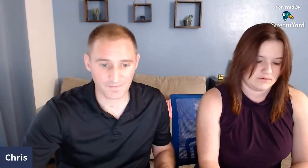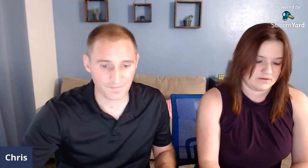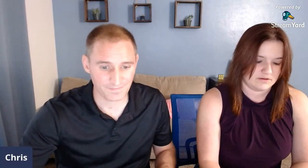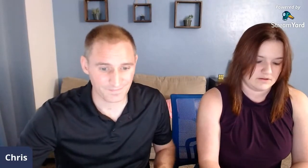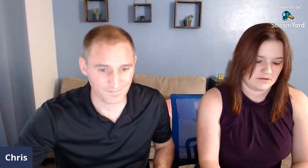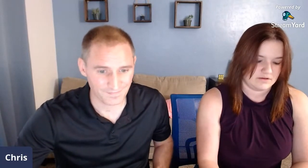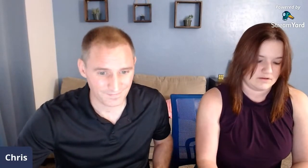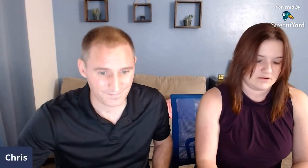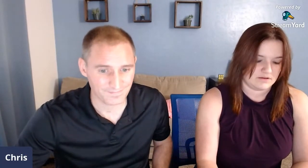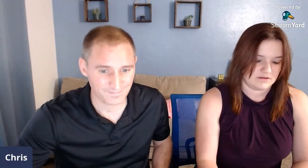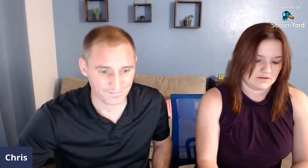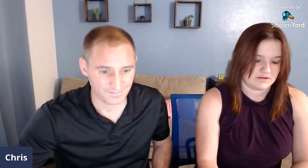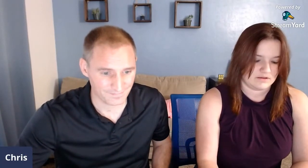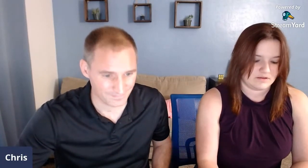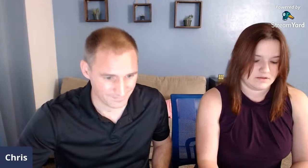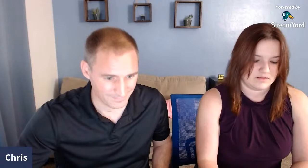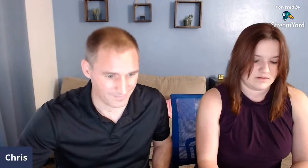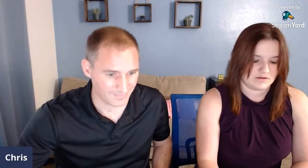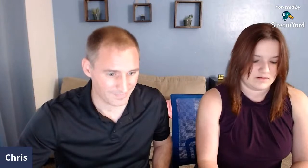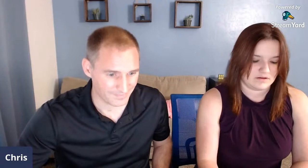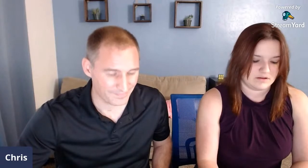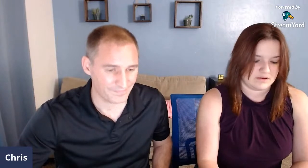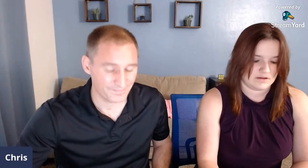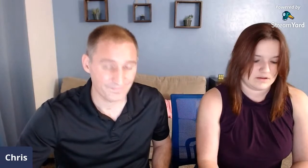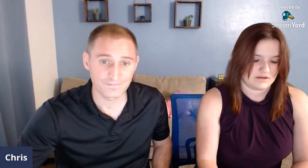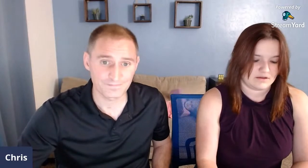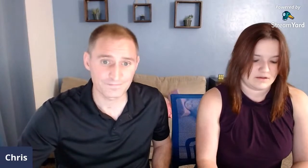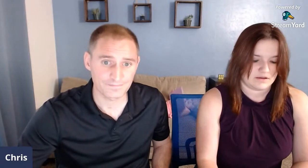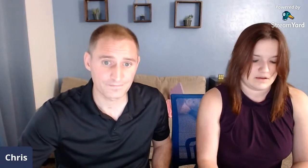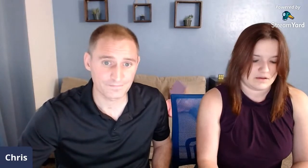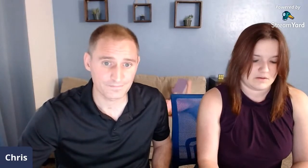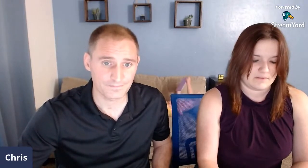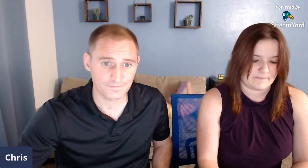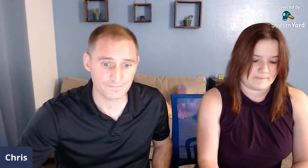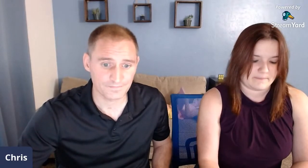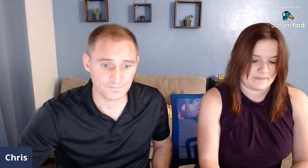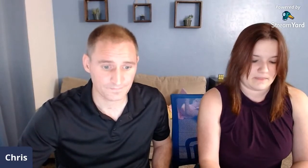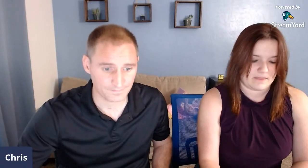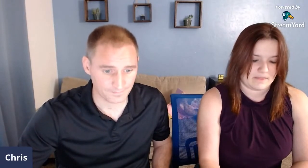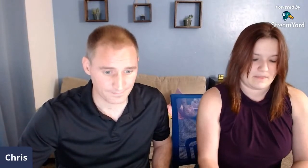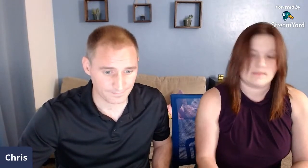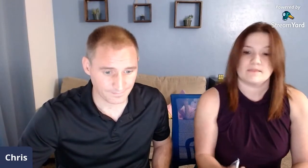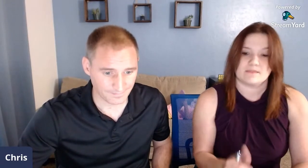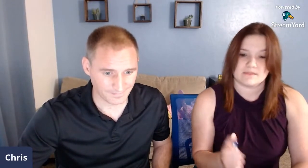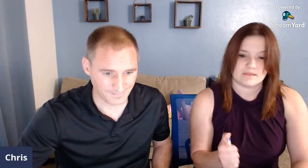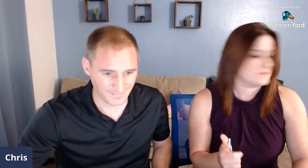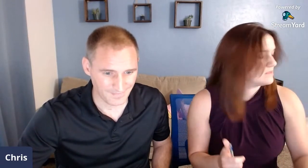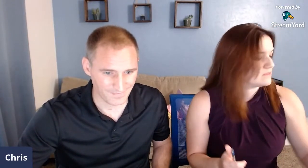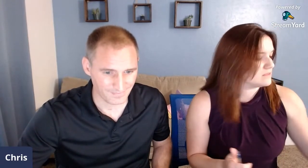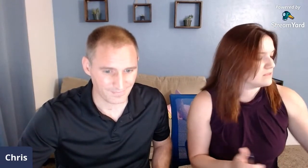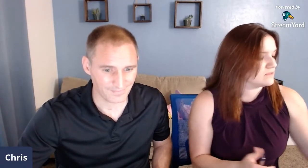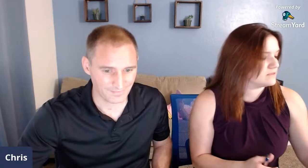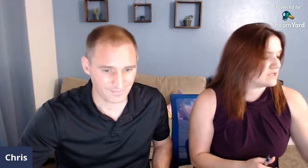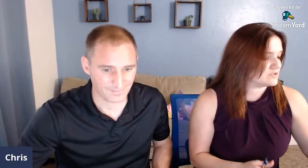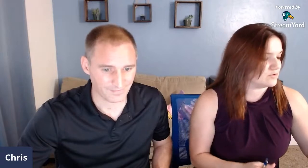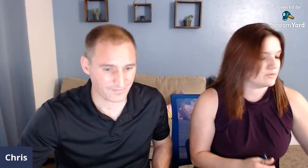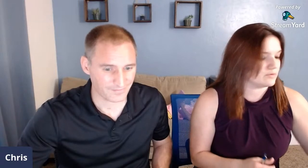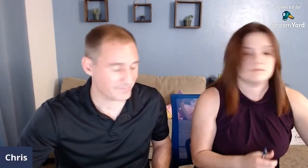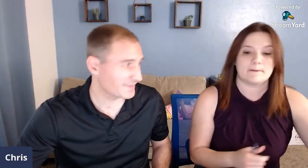Very cool. Bro. Like, I just thought it was really cool. And then on the back of the page, whatever the sign